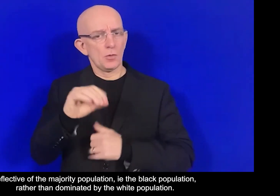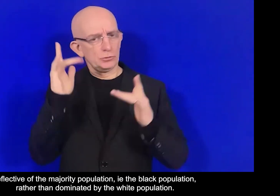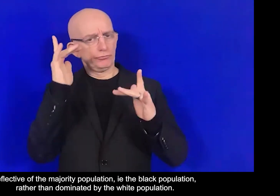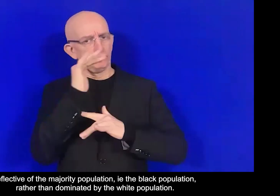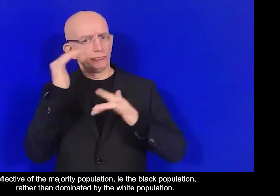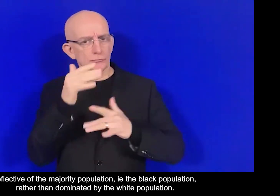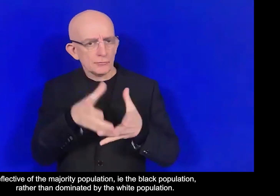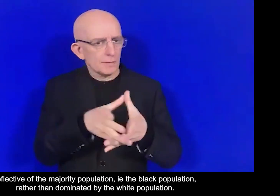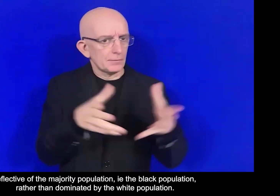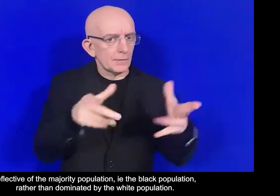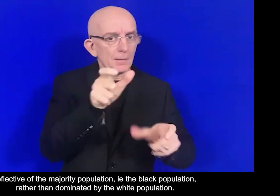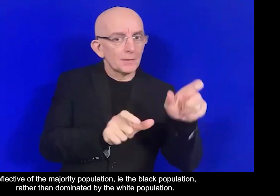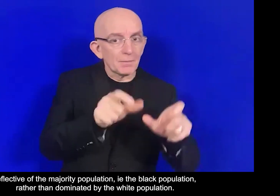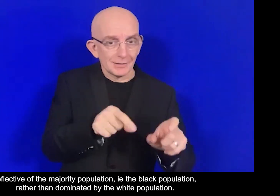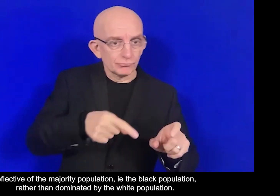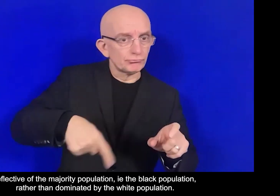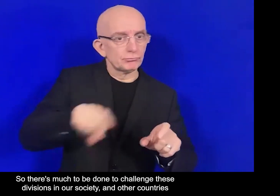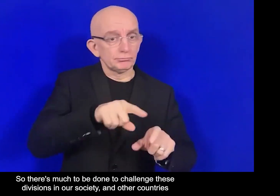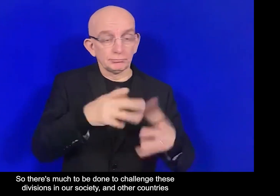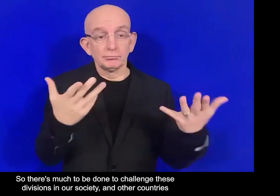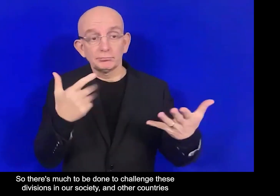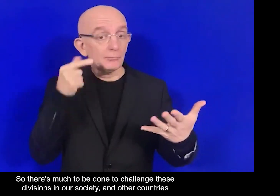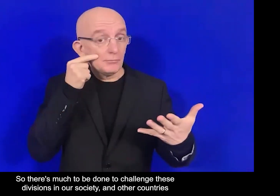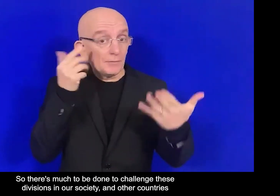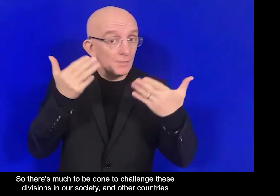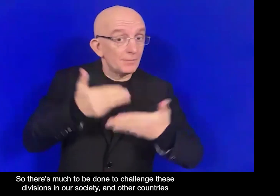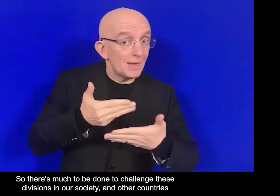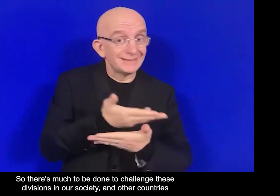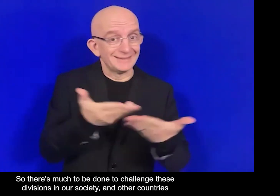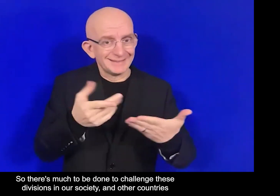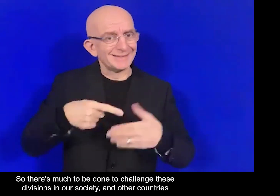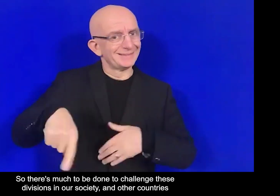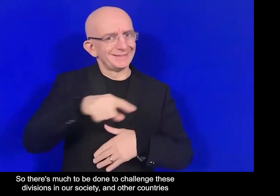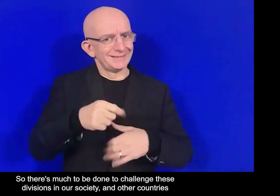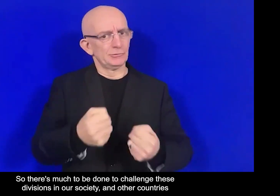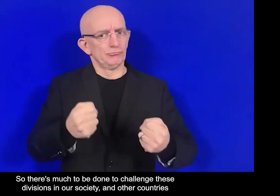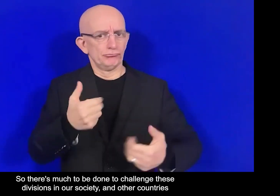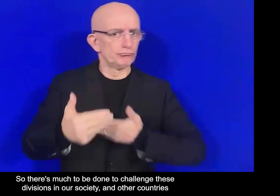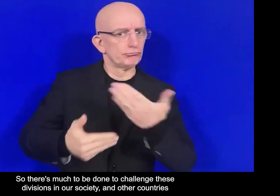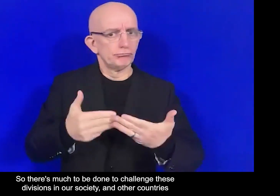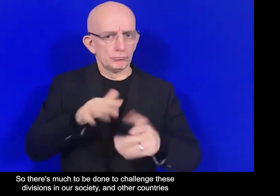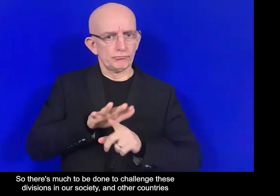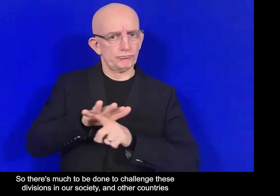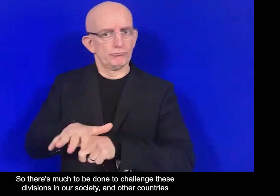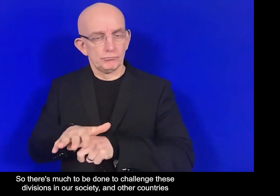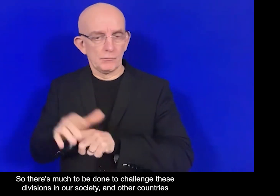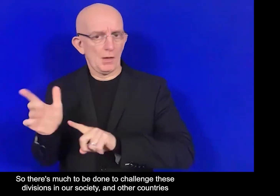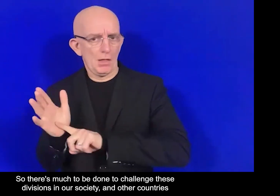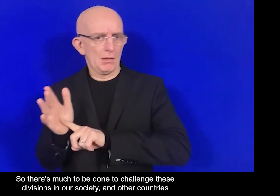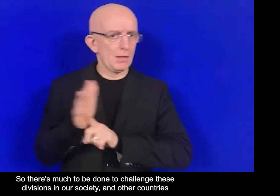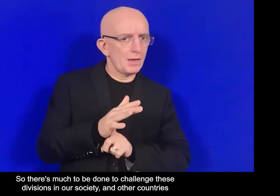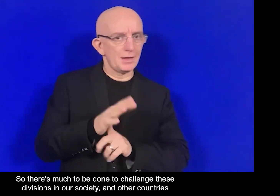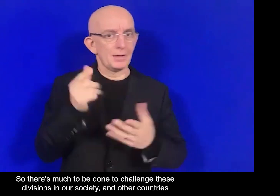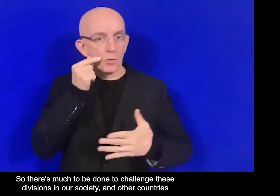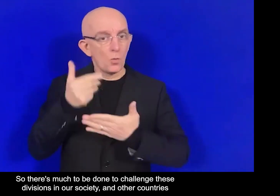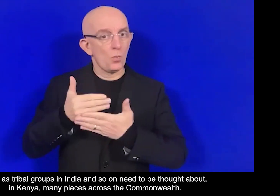white population. So there's much to be done to challenge these divisions in our society,